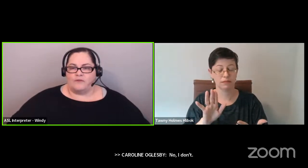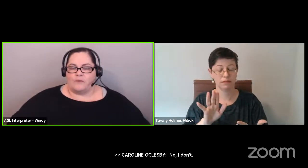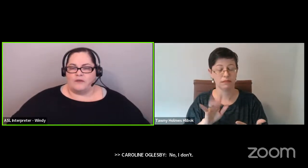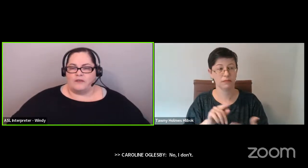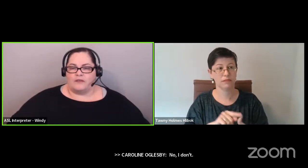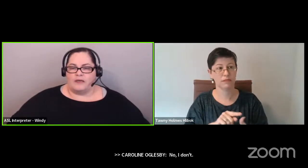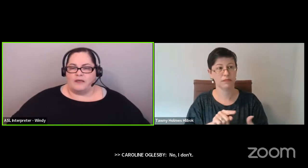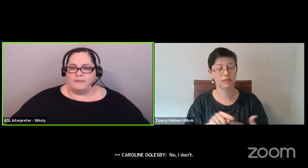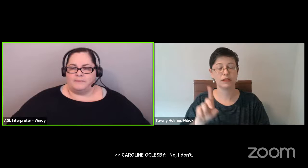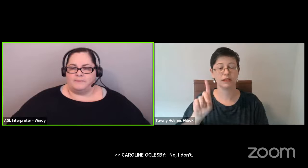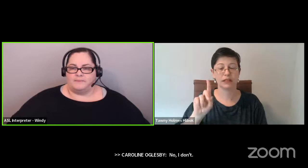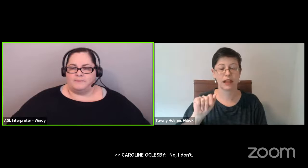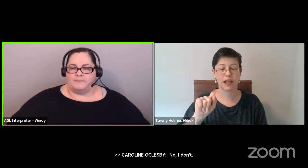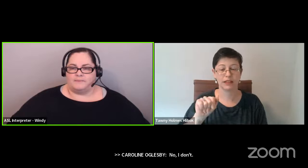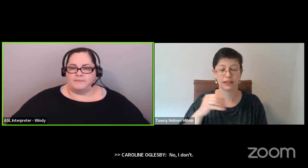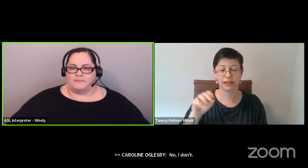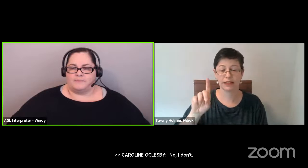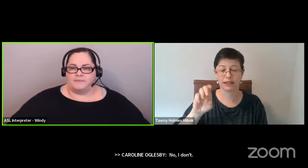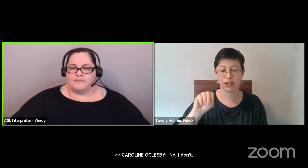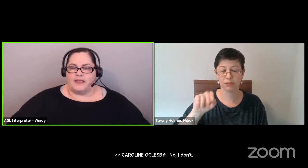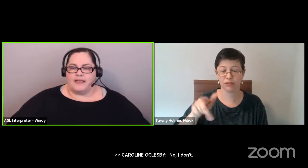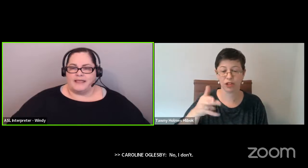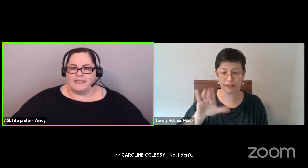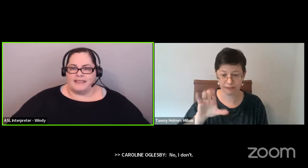So for